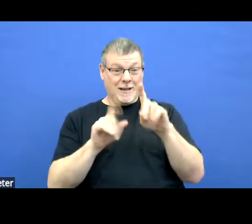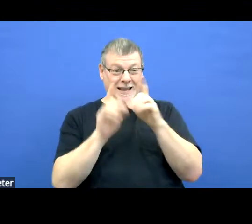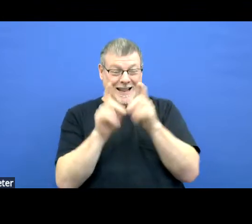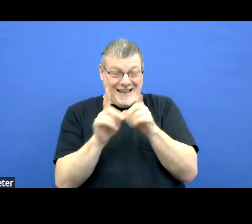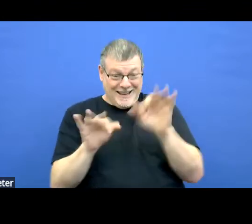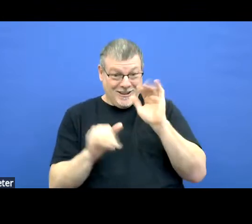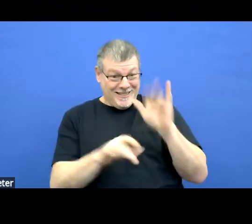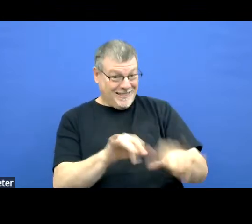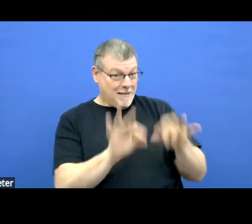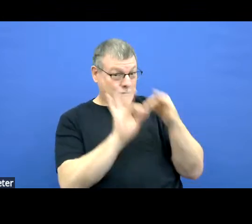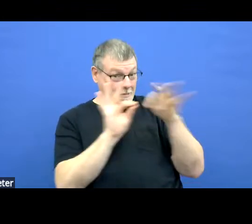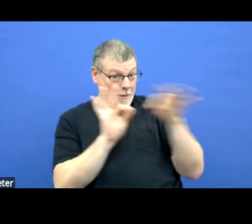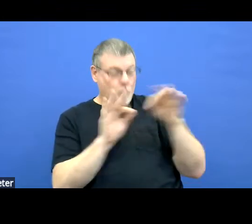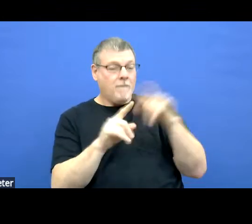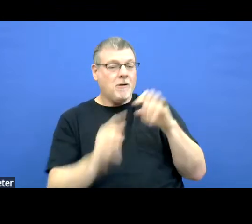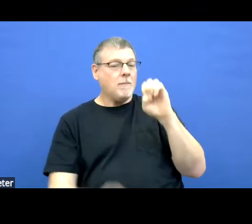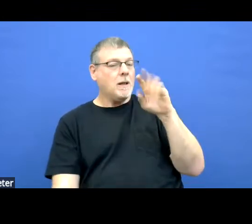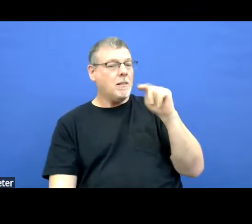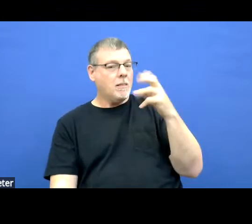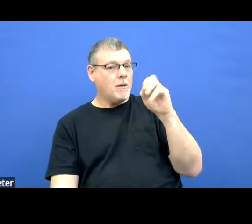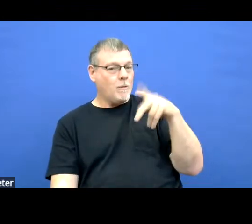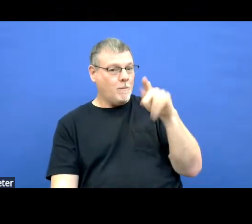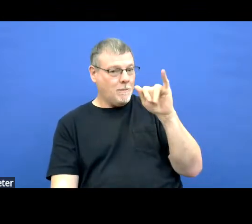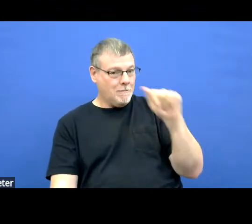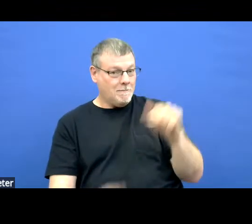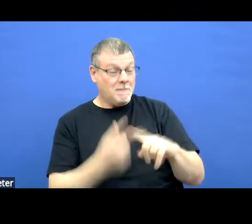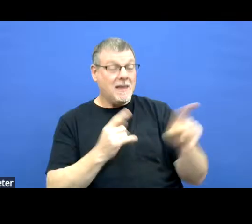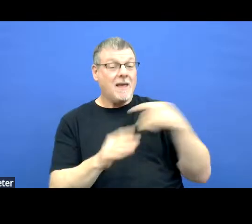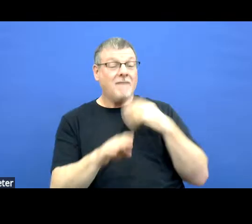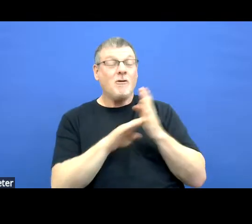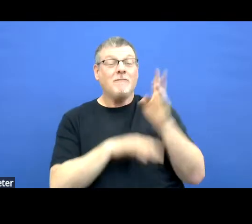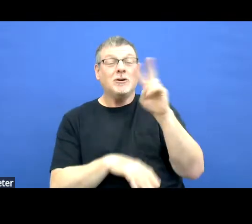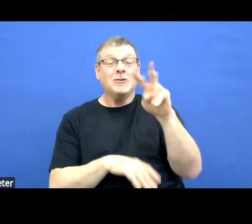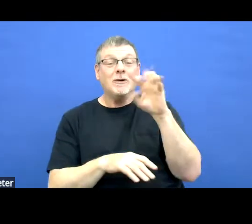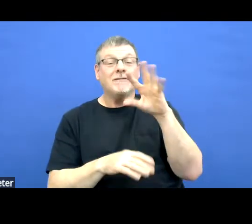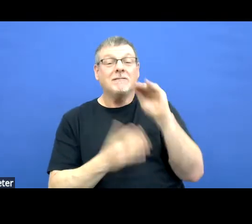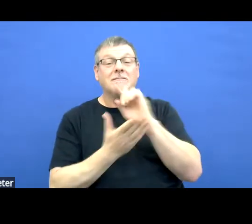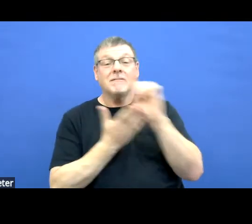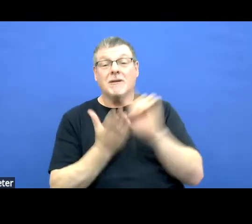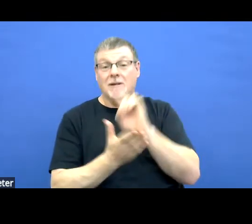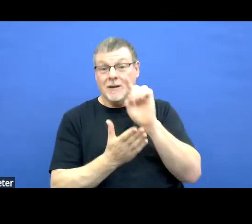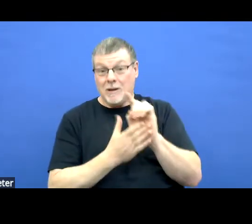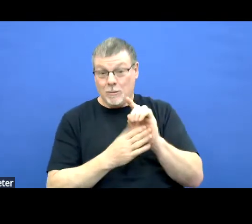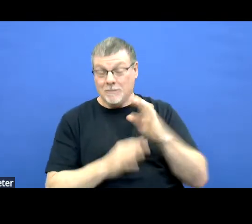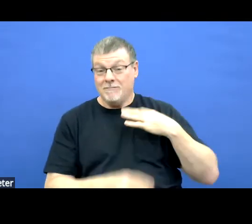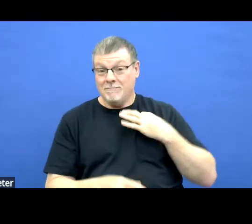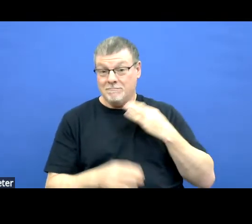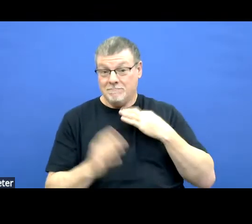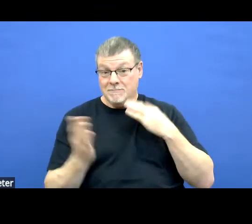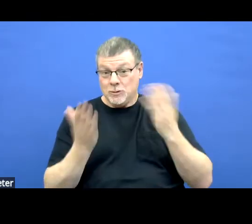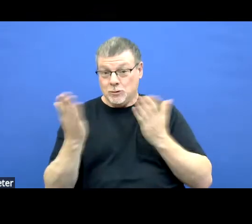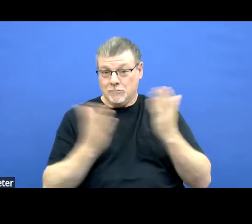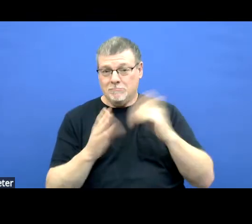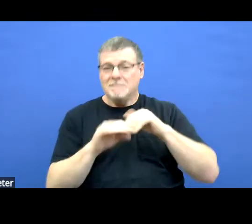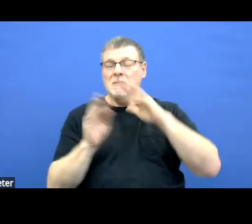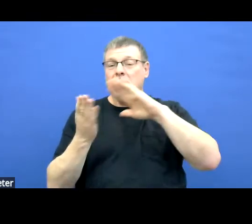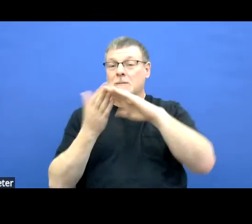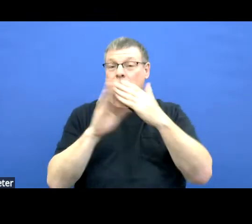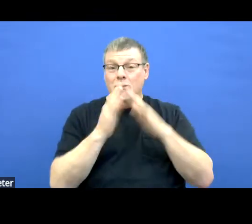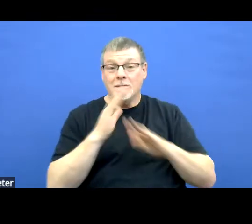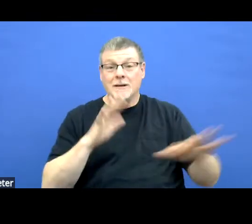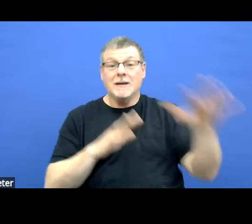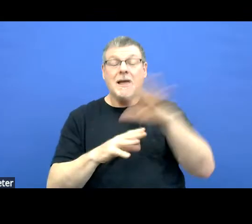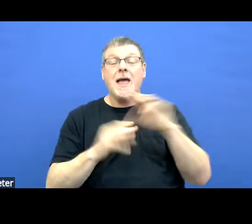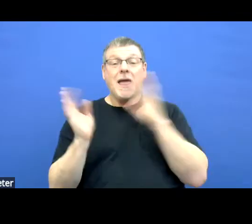Ethiopia. She has a total of 250 plus hours in volunteer service at many events in our community and as